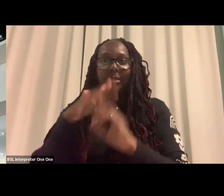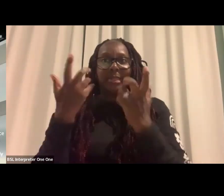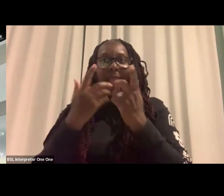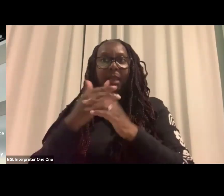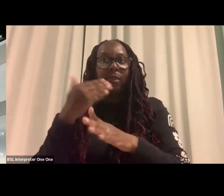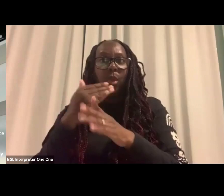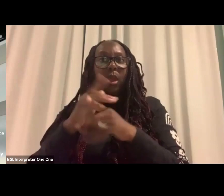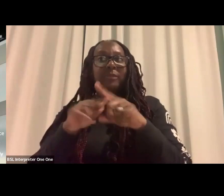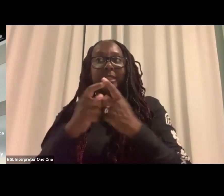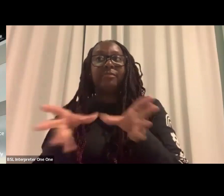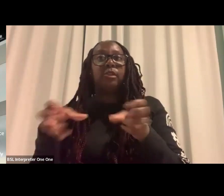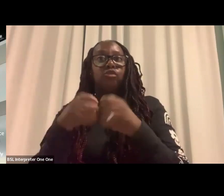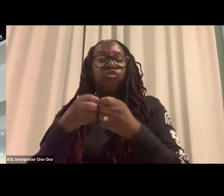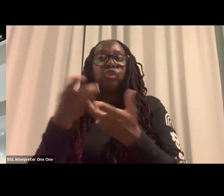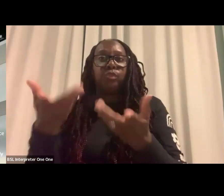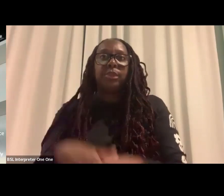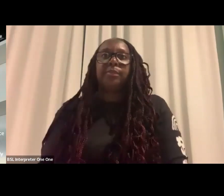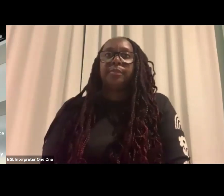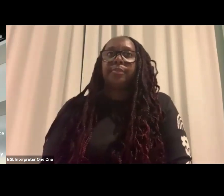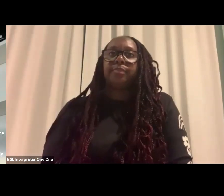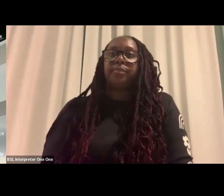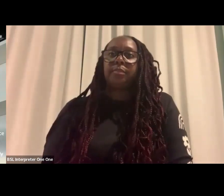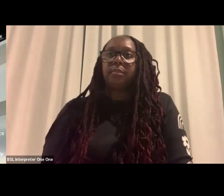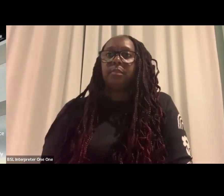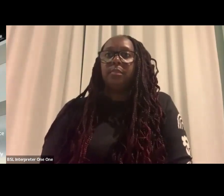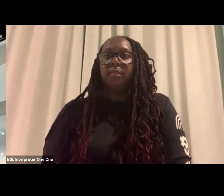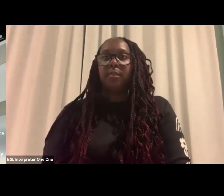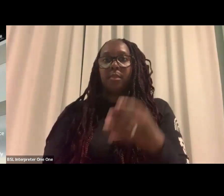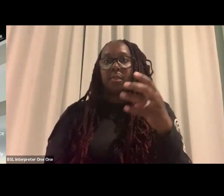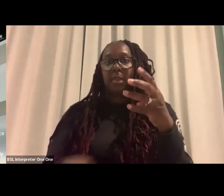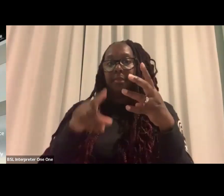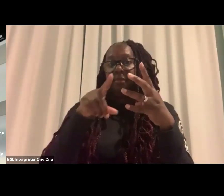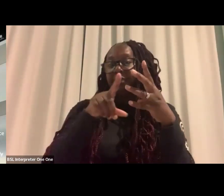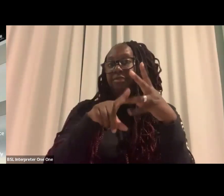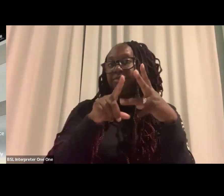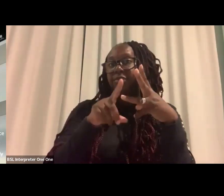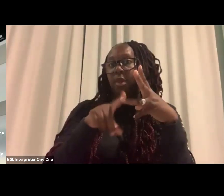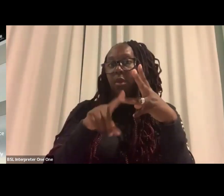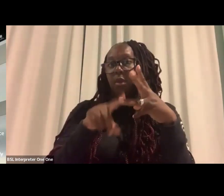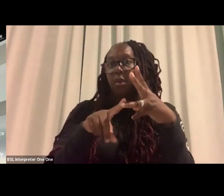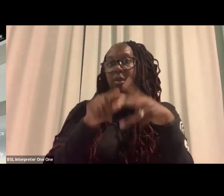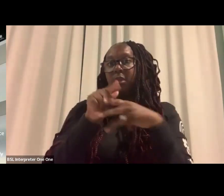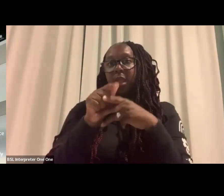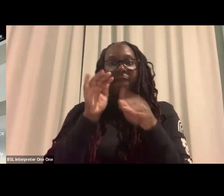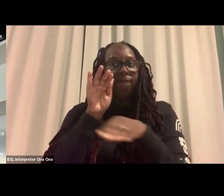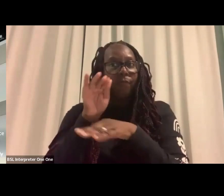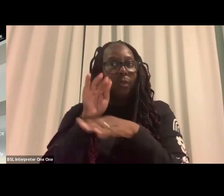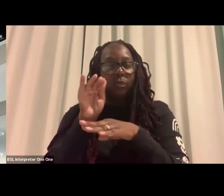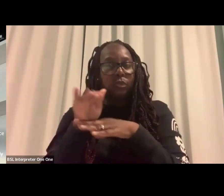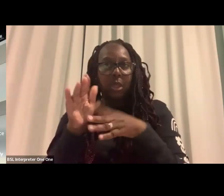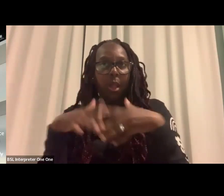work for different groups in societies? Then the 3rd section of module 9 looks at how to assess impacts on future well-being, so